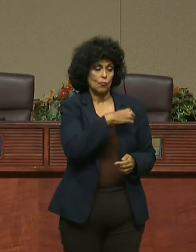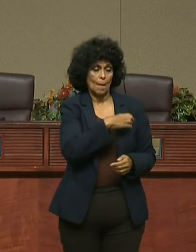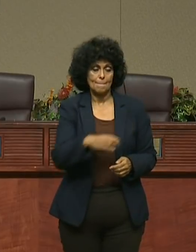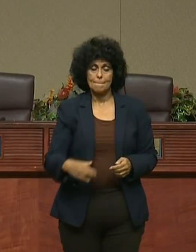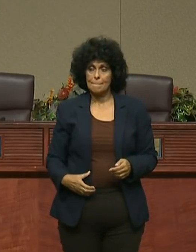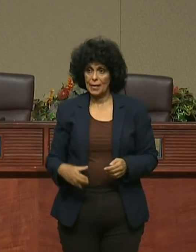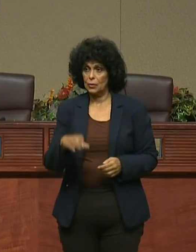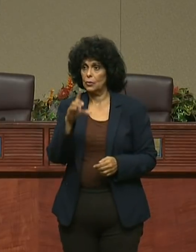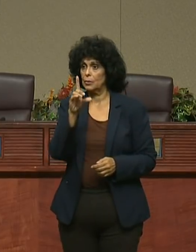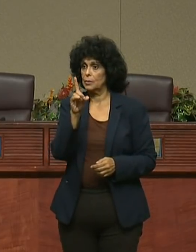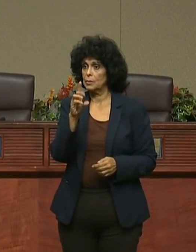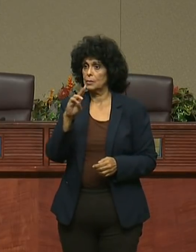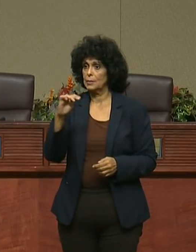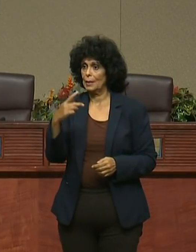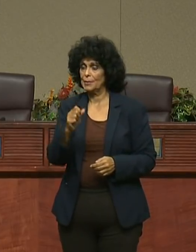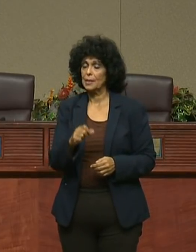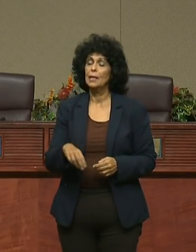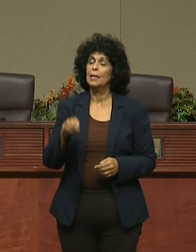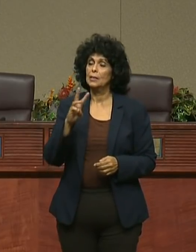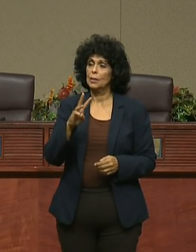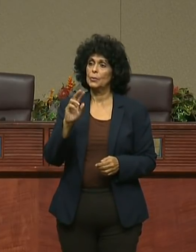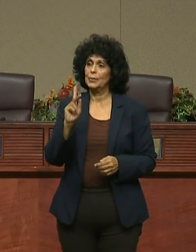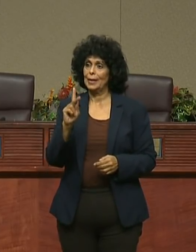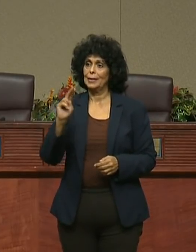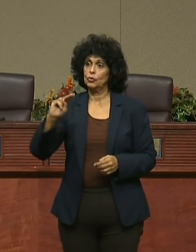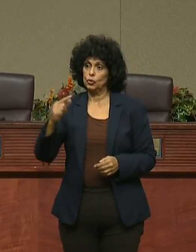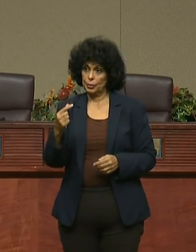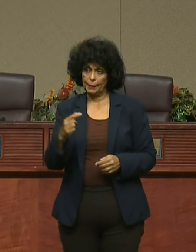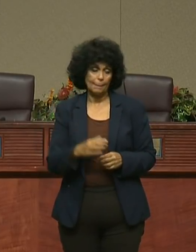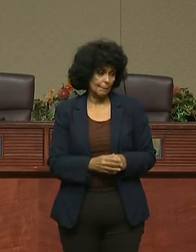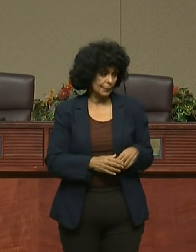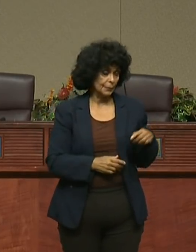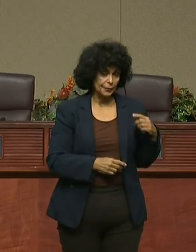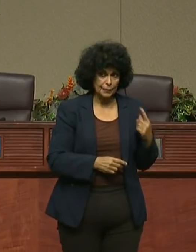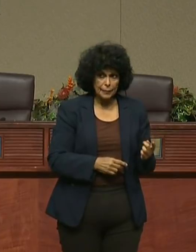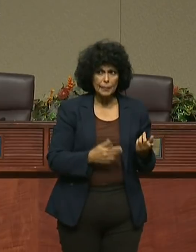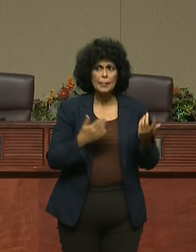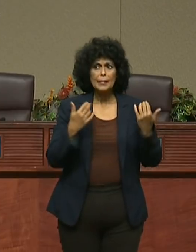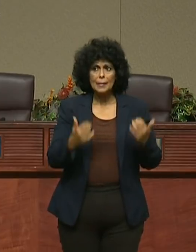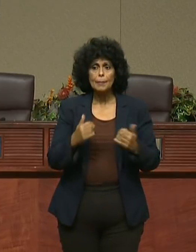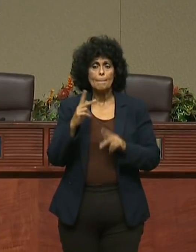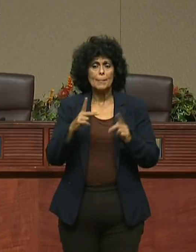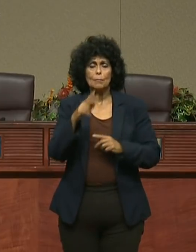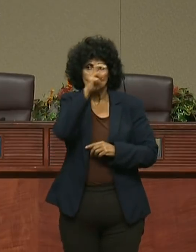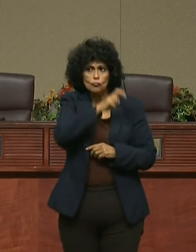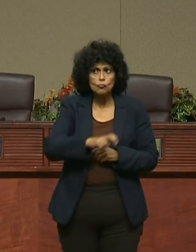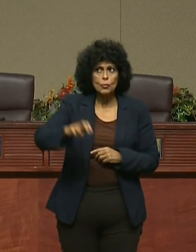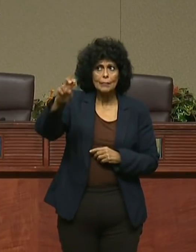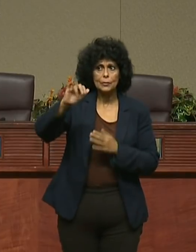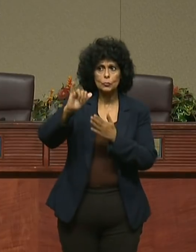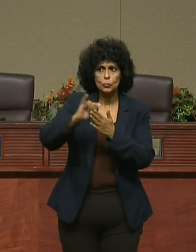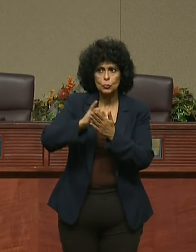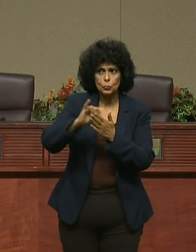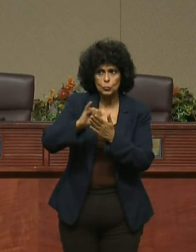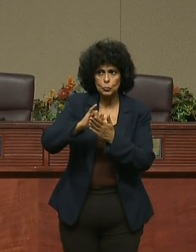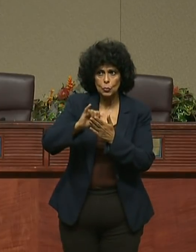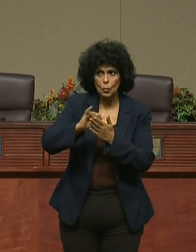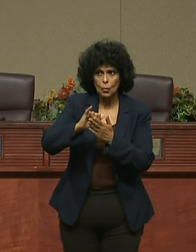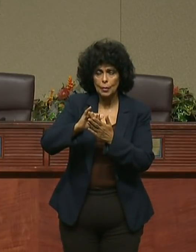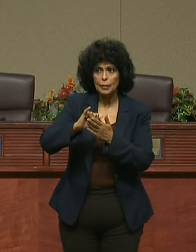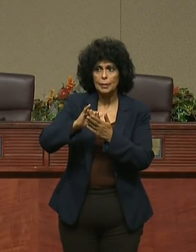Eric Von Aiken with WKMG. What advice is the county offering travelers from the New York area who come to Orange County,